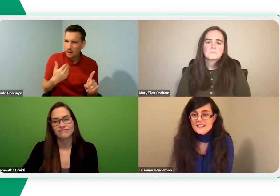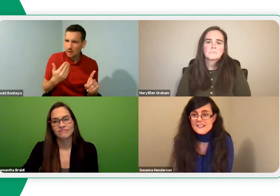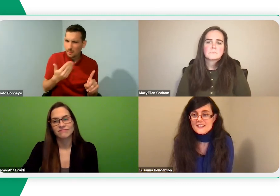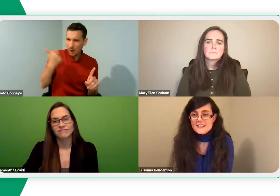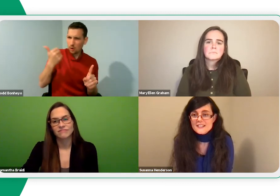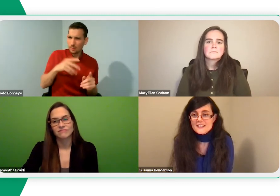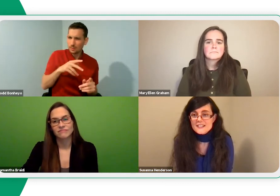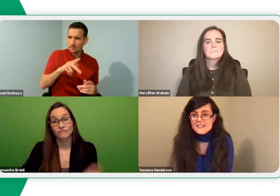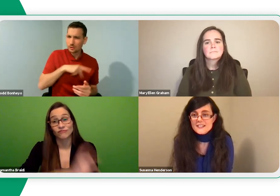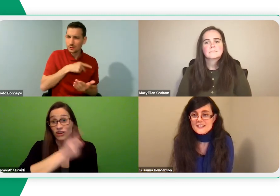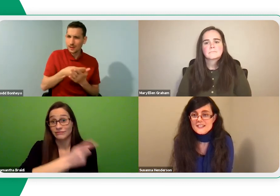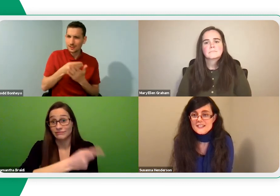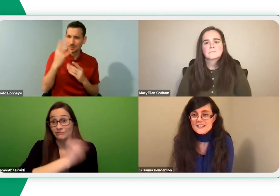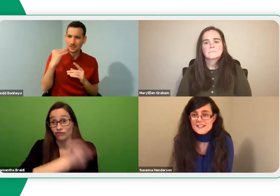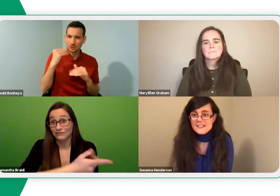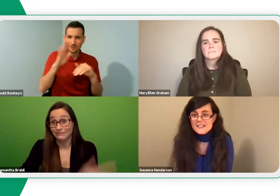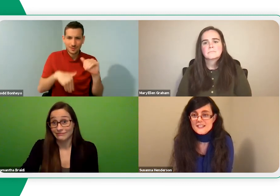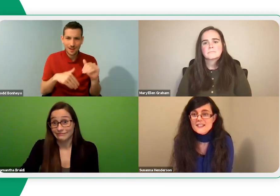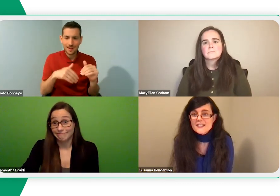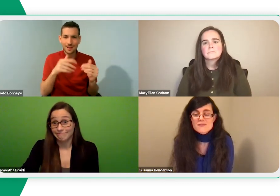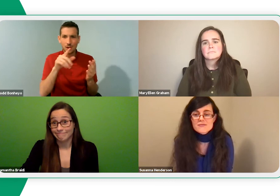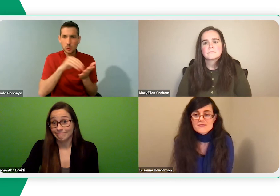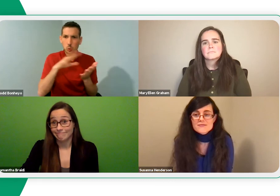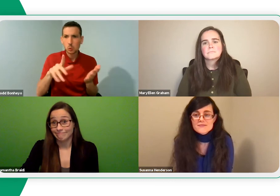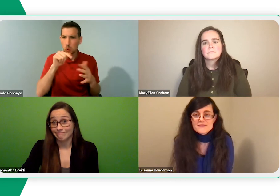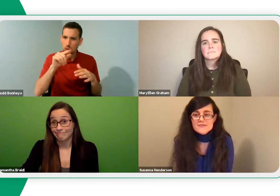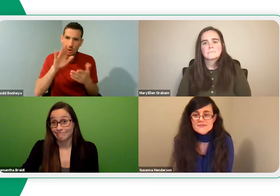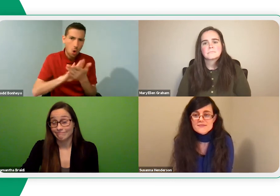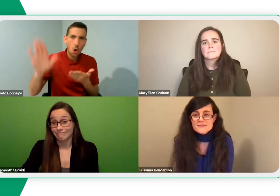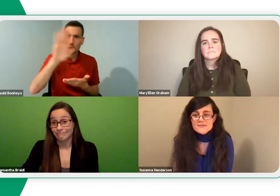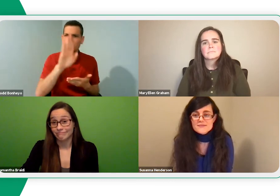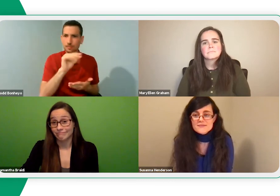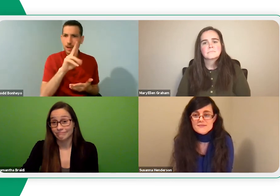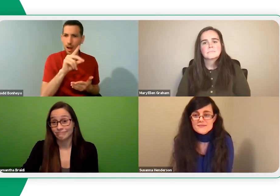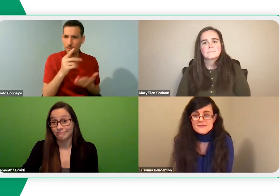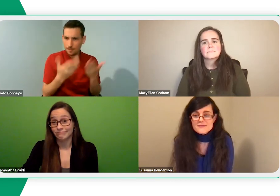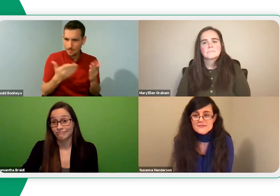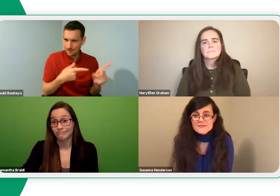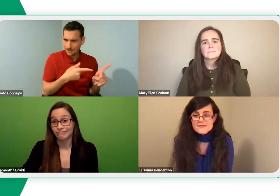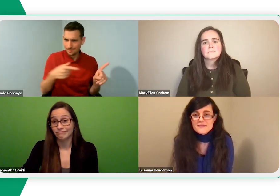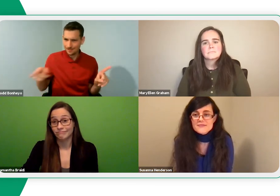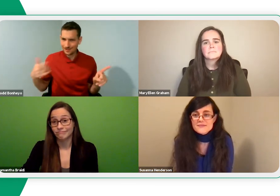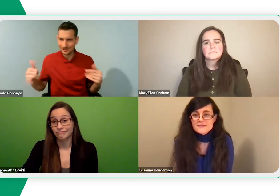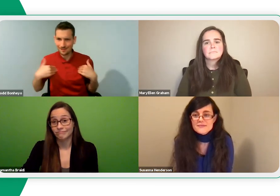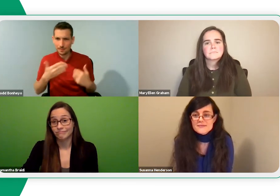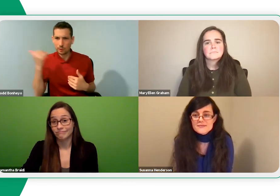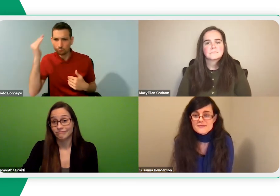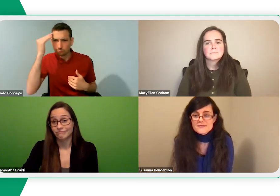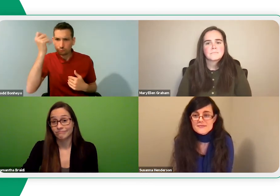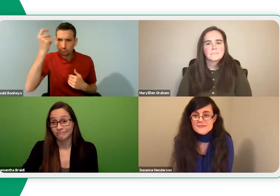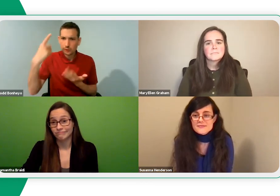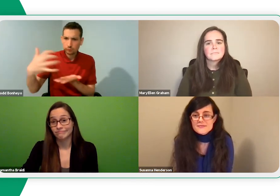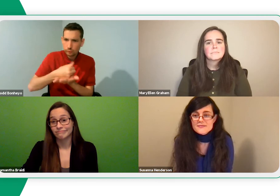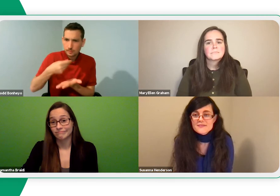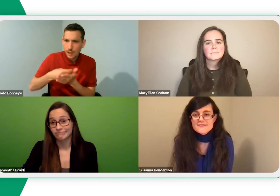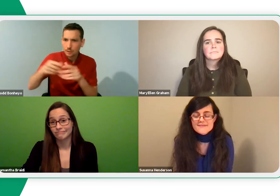their skills. And those students seem to have a better grasp of personal finance than those who are college bound, ready